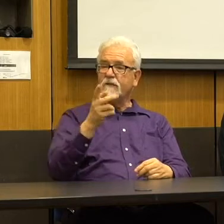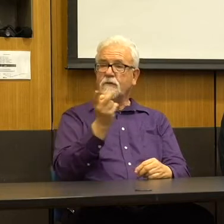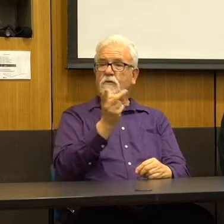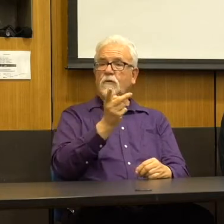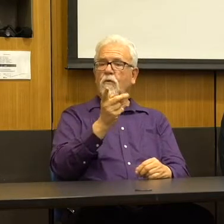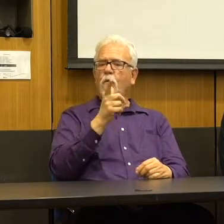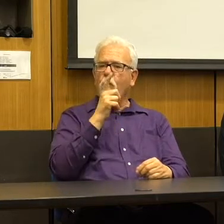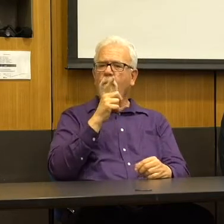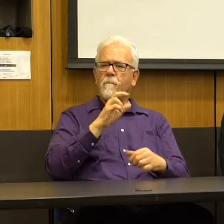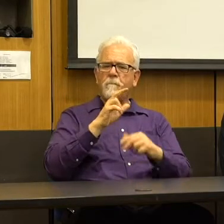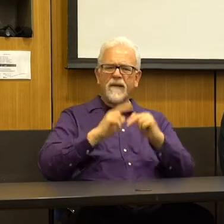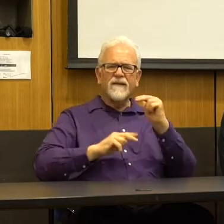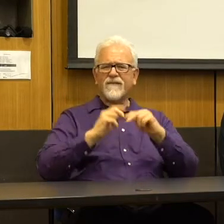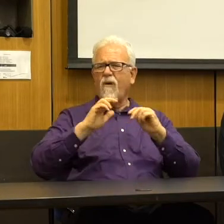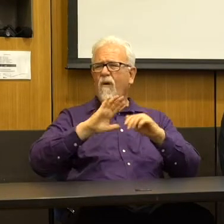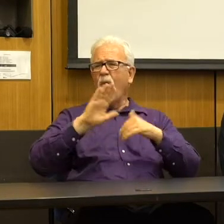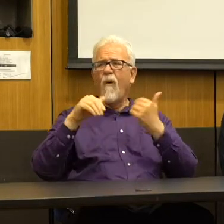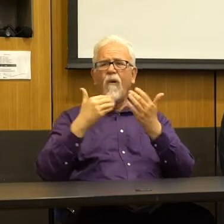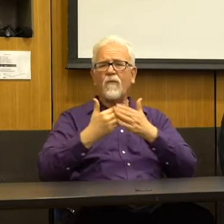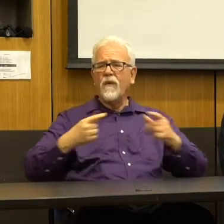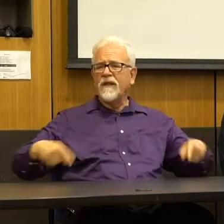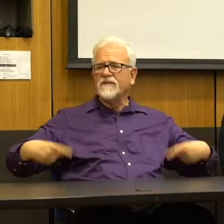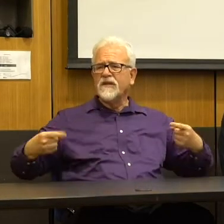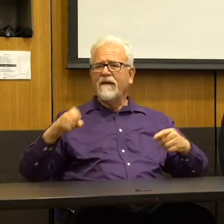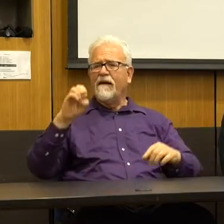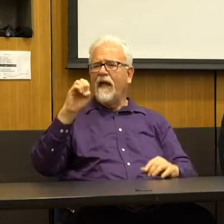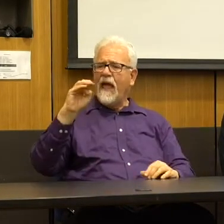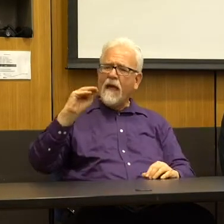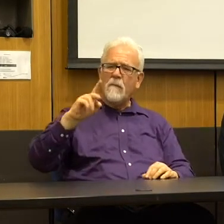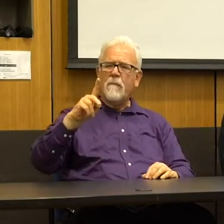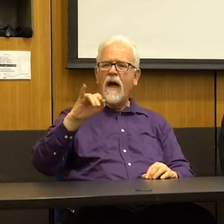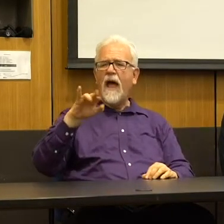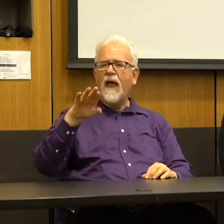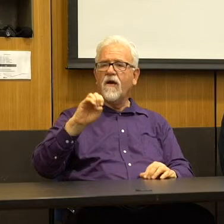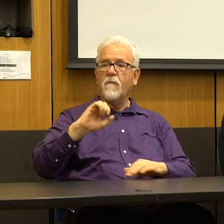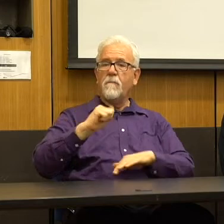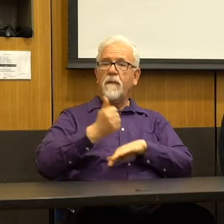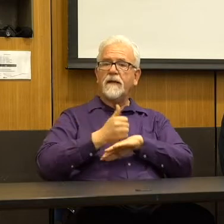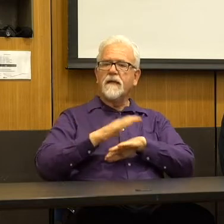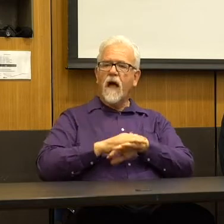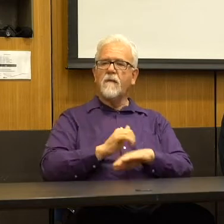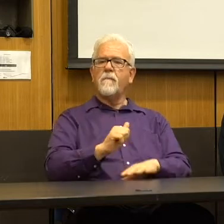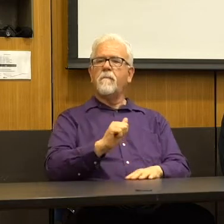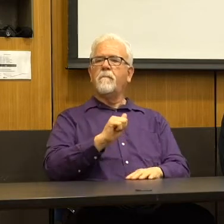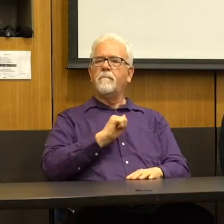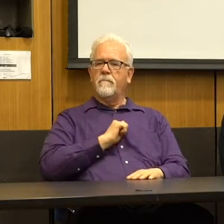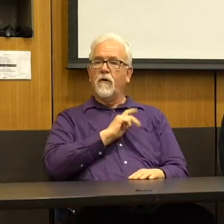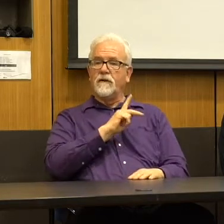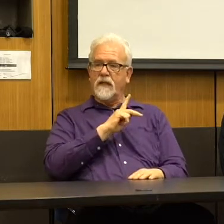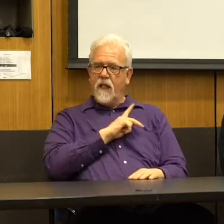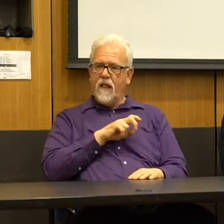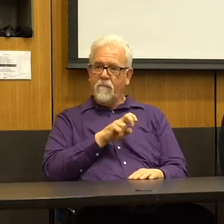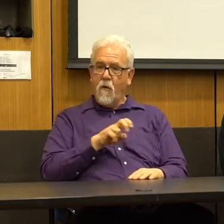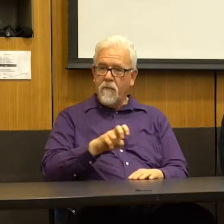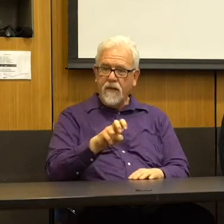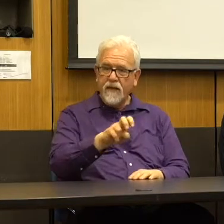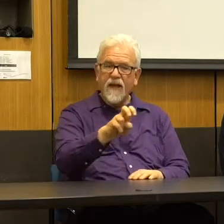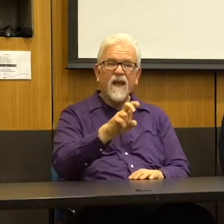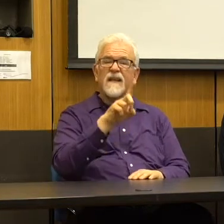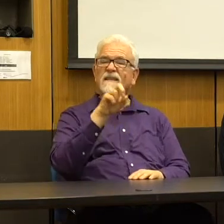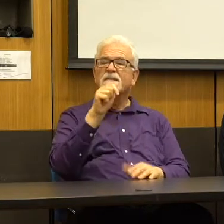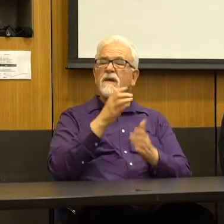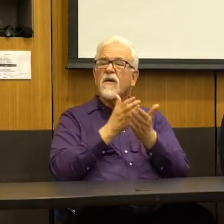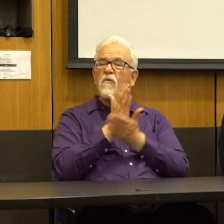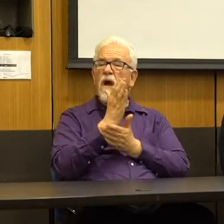whole wheelchair empire based on personal mobility. Now, I think in disability rights circles, we